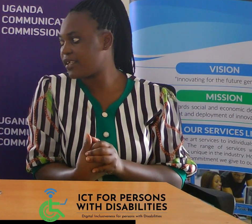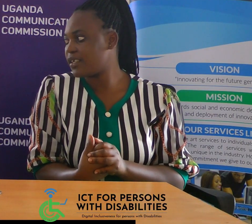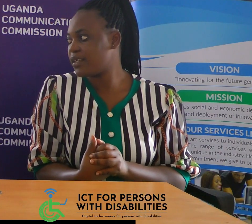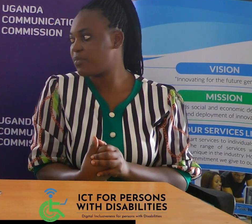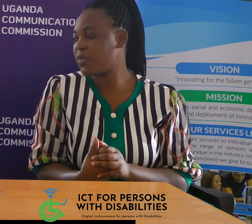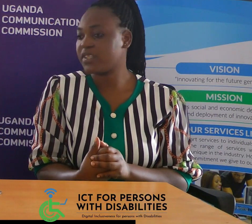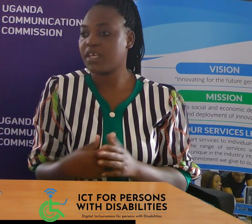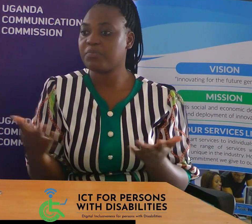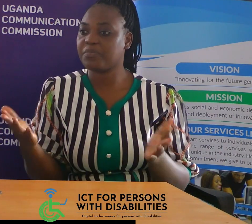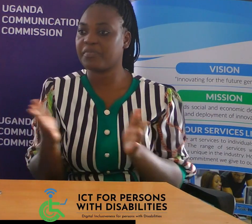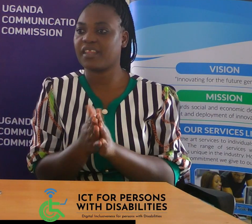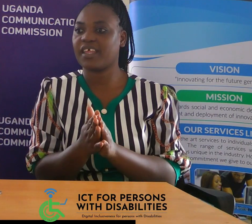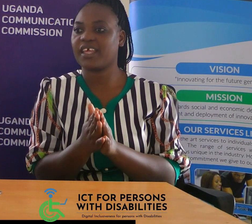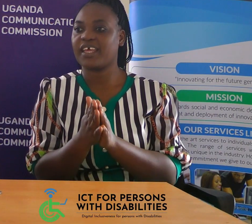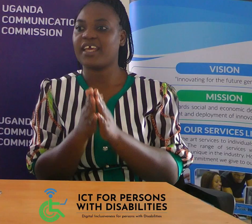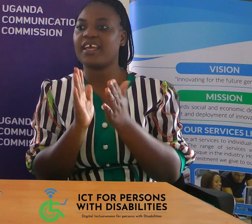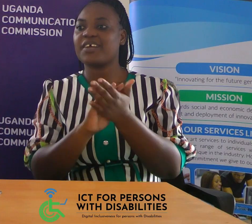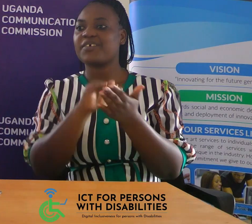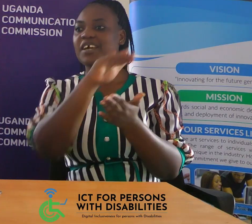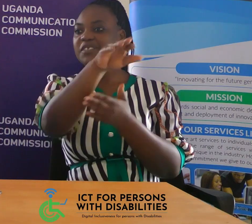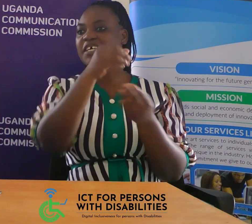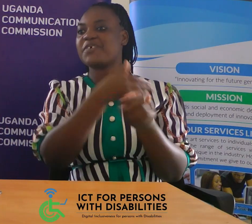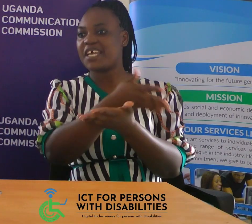is Leah. The assignment